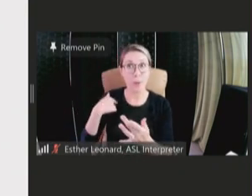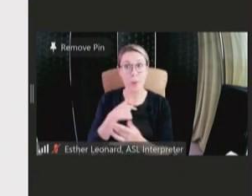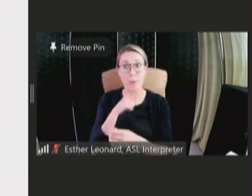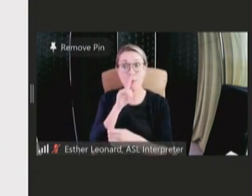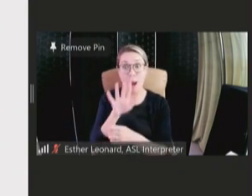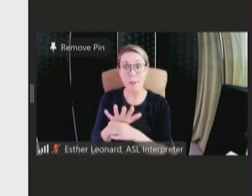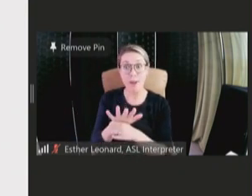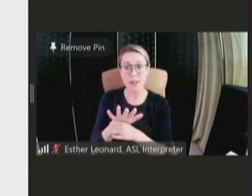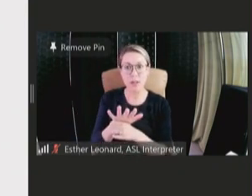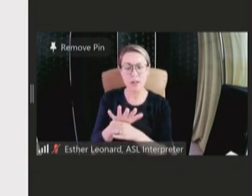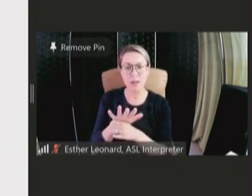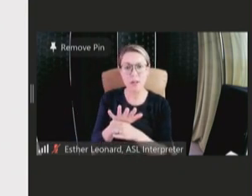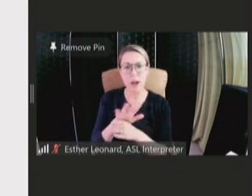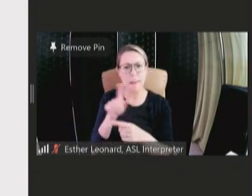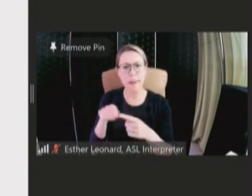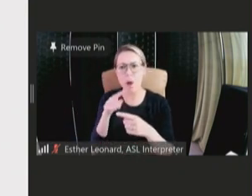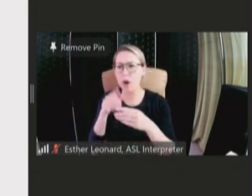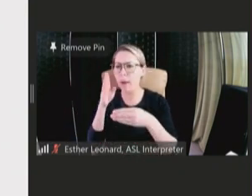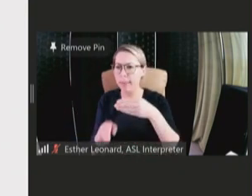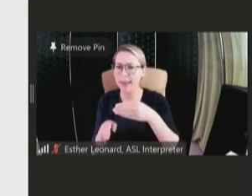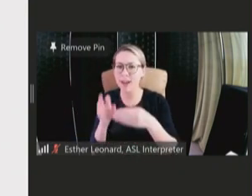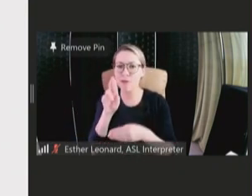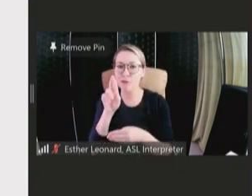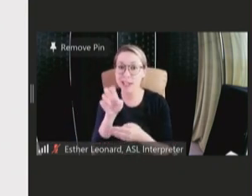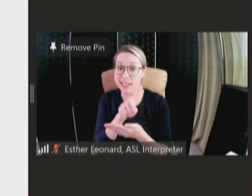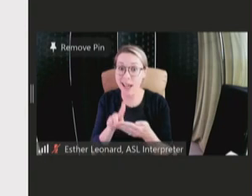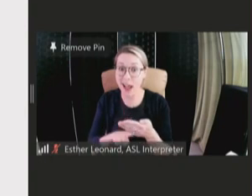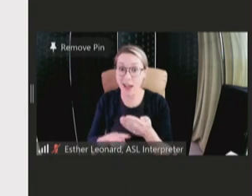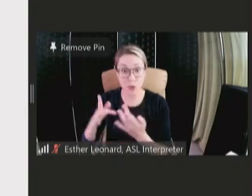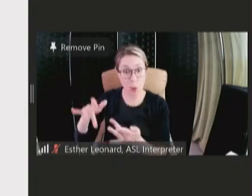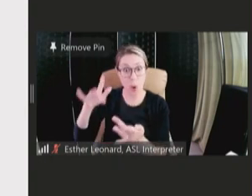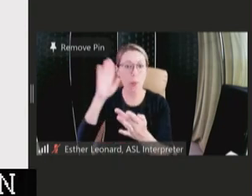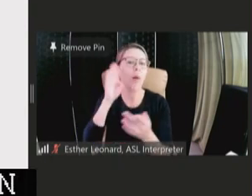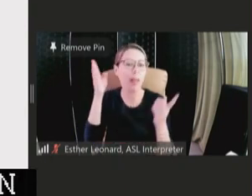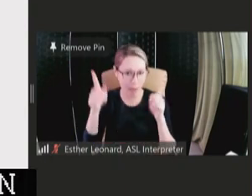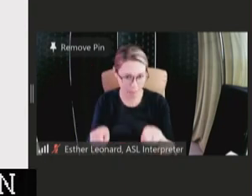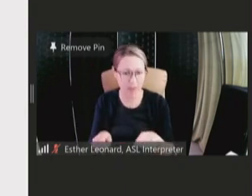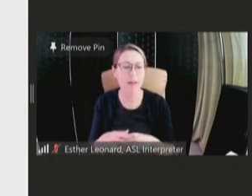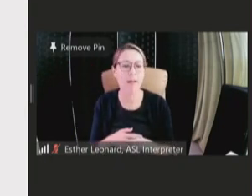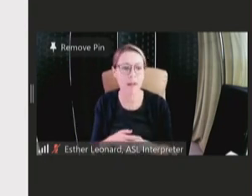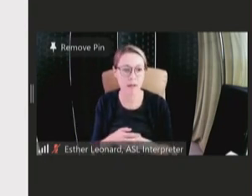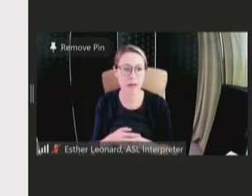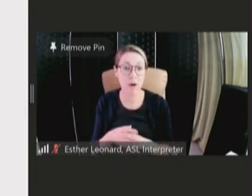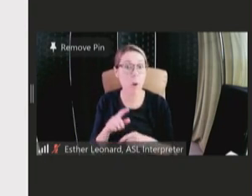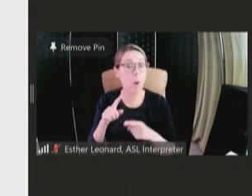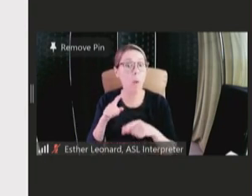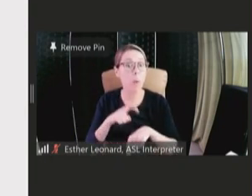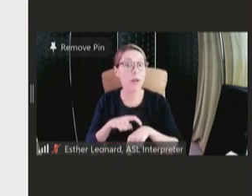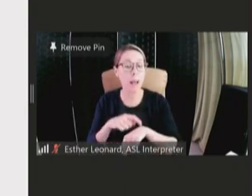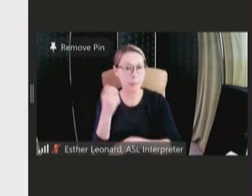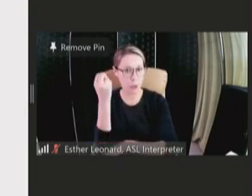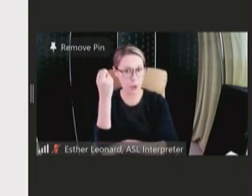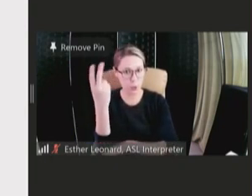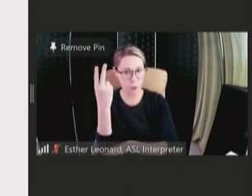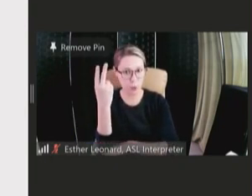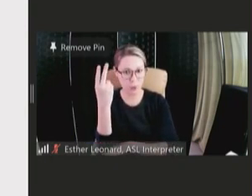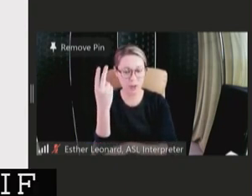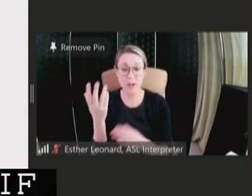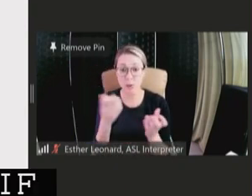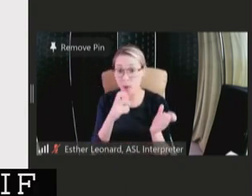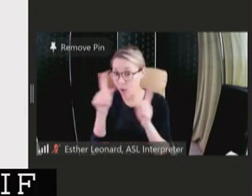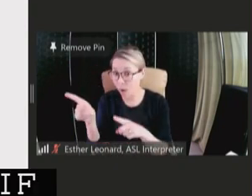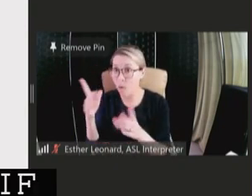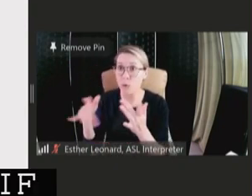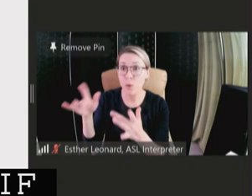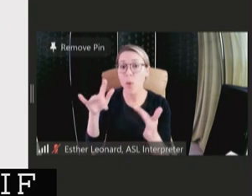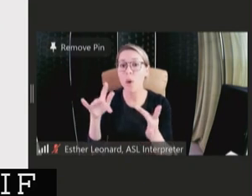completion of the redesign will be happening. That'll be right at noon. So if you would like to attend that on behalf